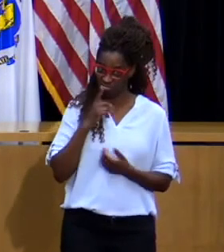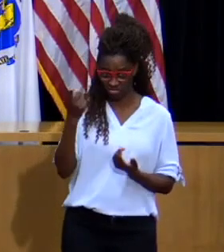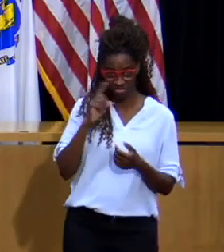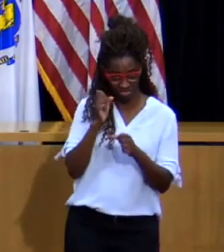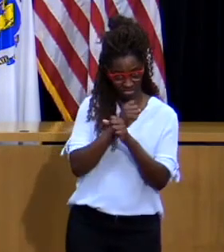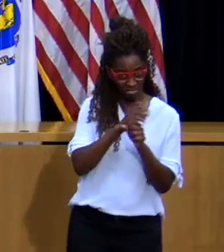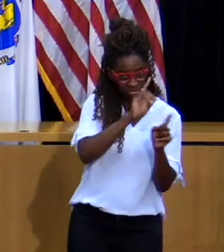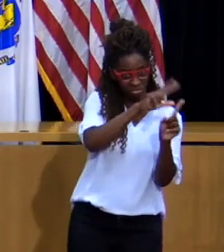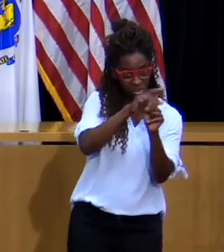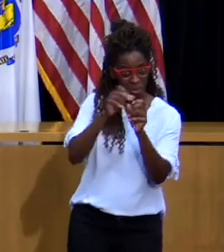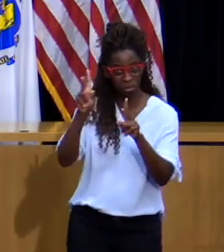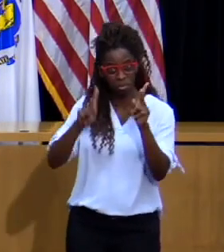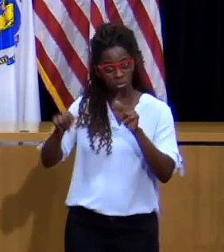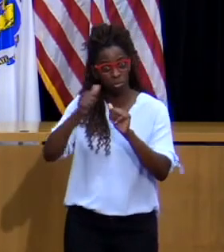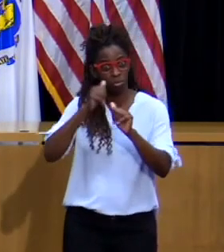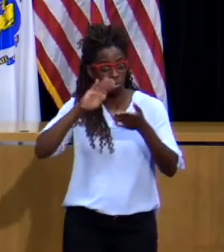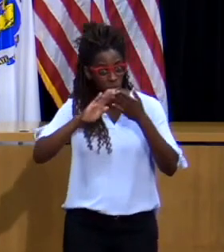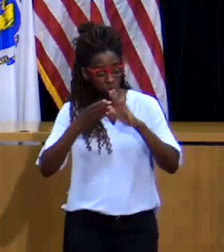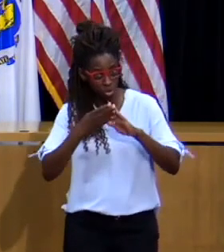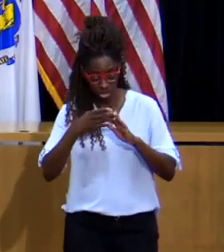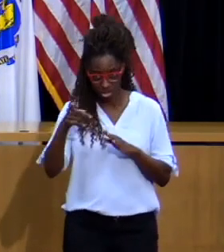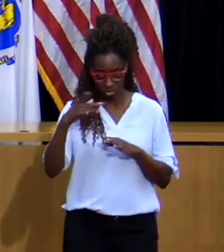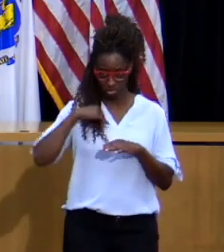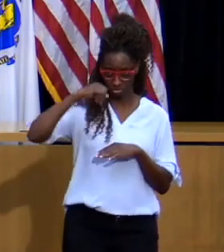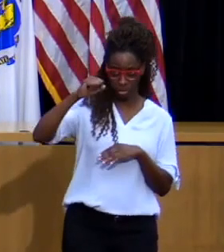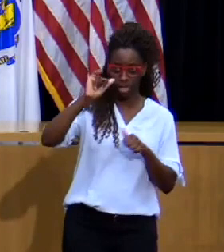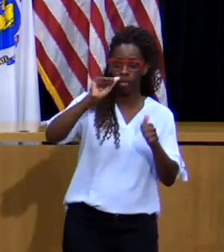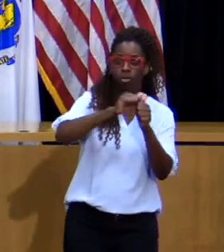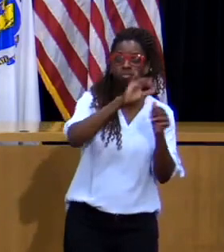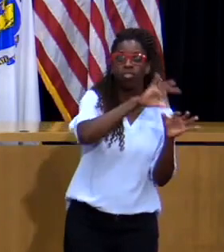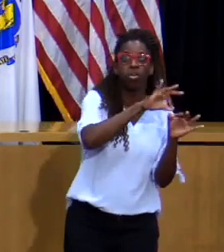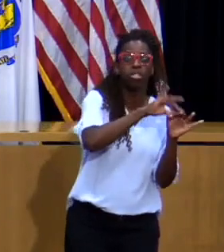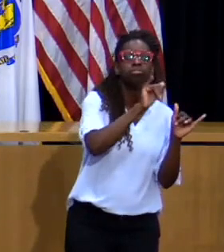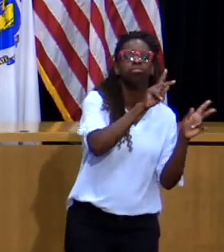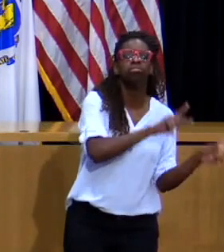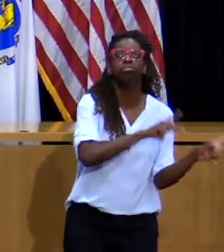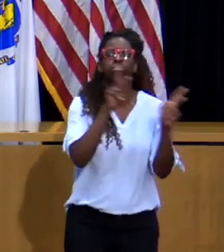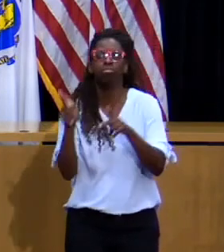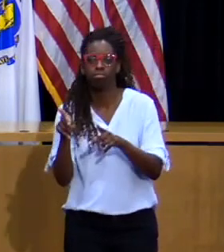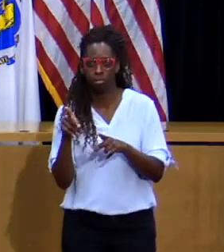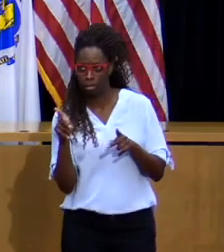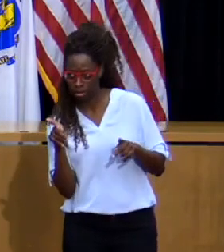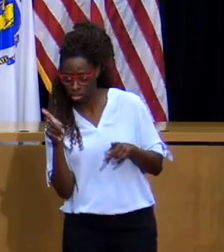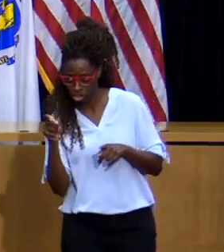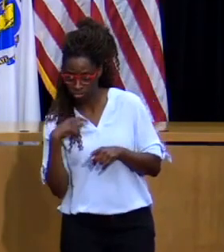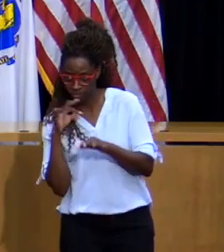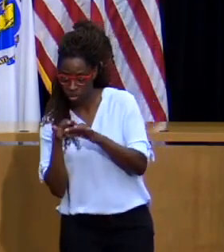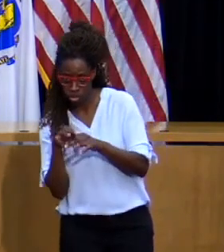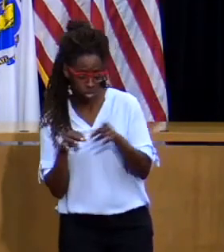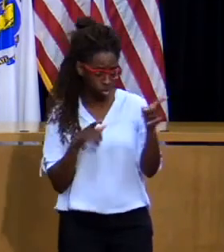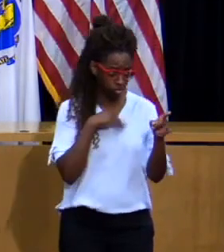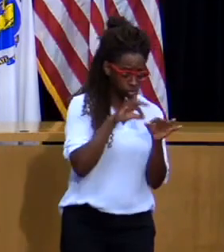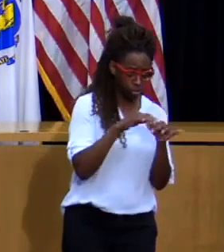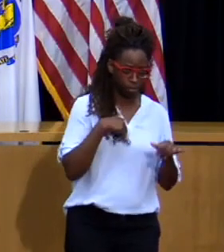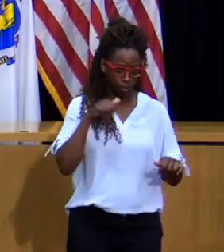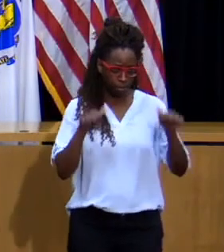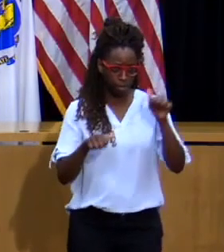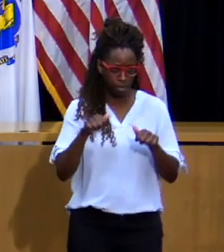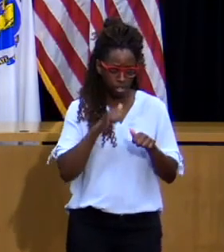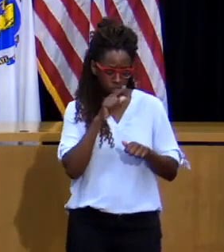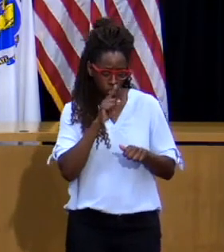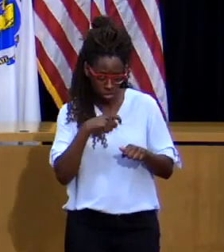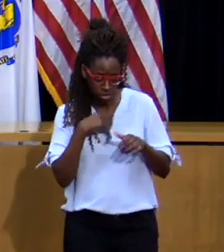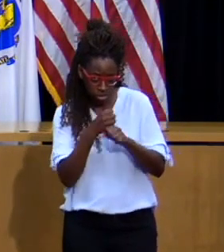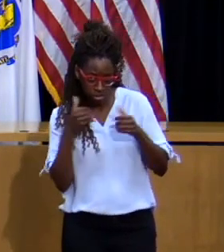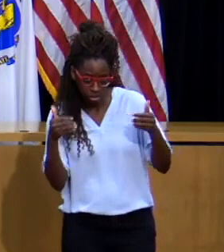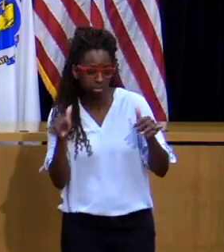people are up to taking this in the Black and Latinx communities. But I think there's a lot of skepticism